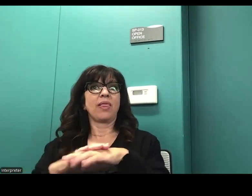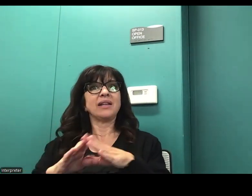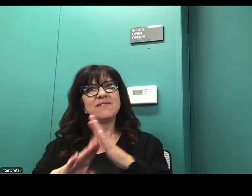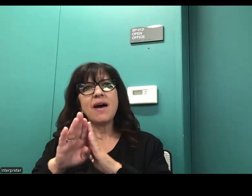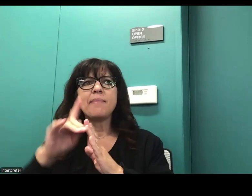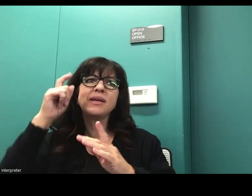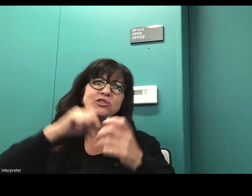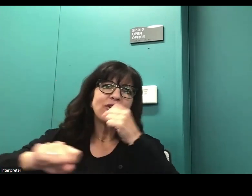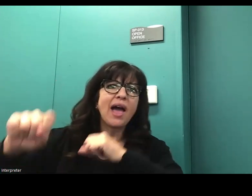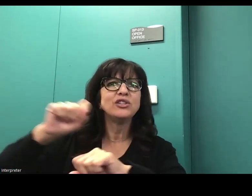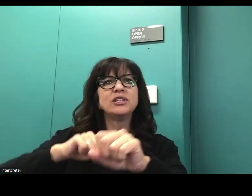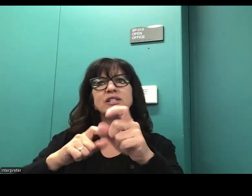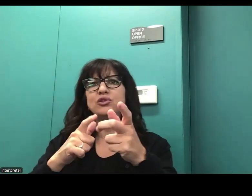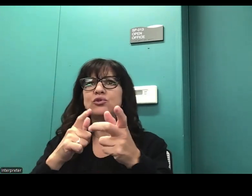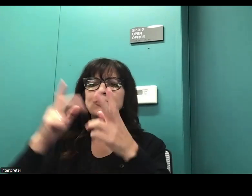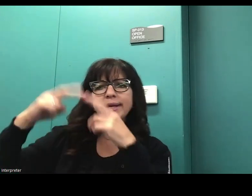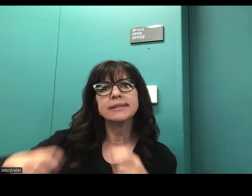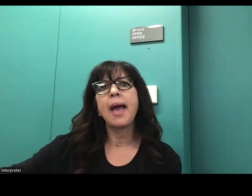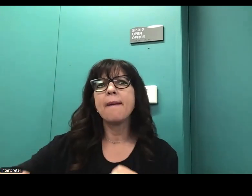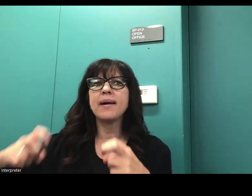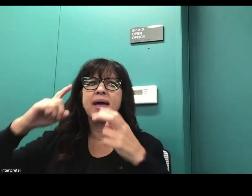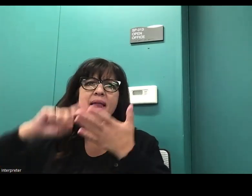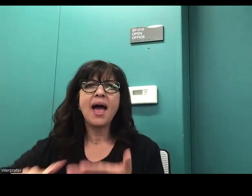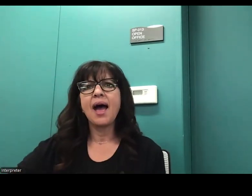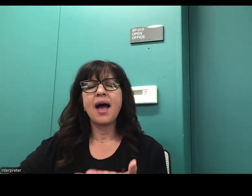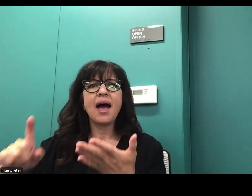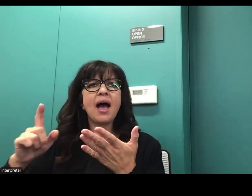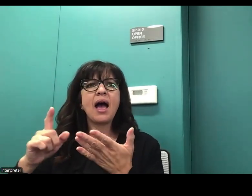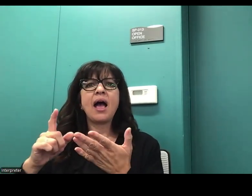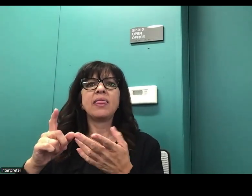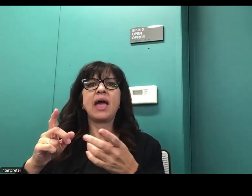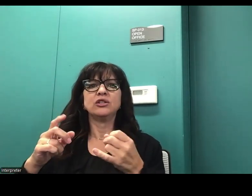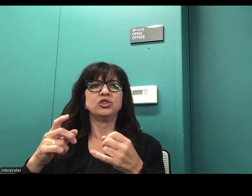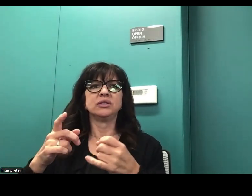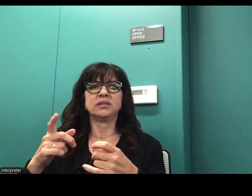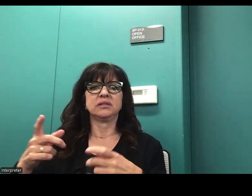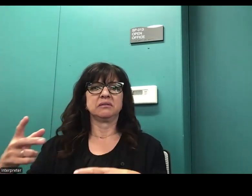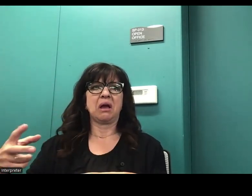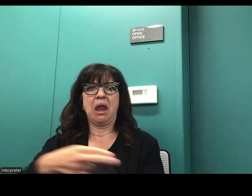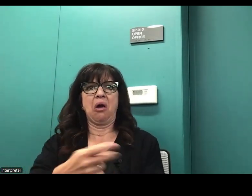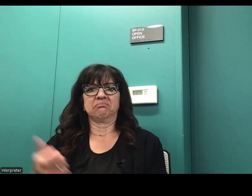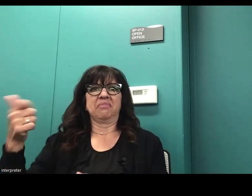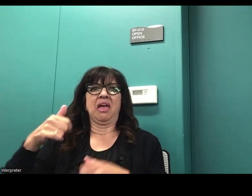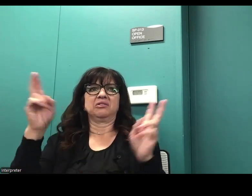developing strategies to examine them. They just cut out the topics that might be